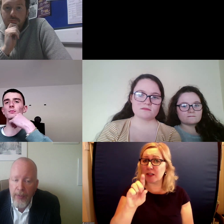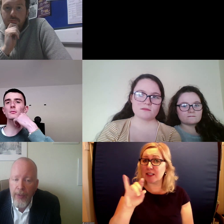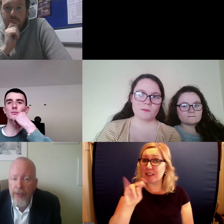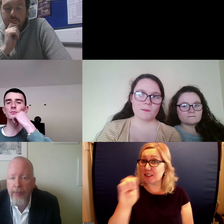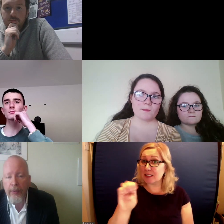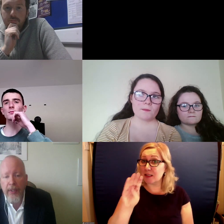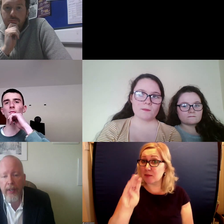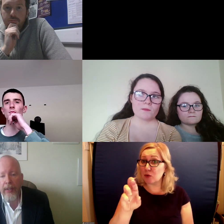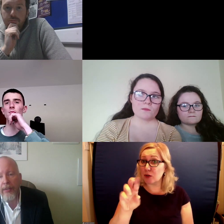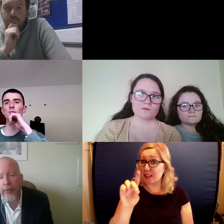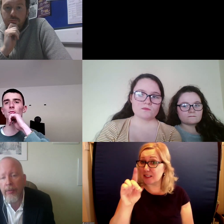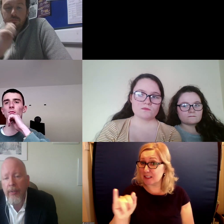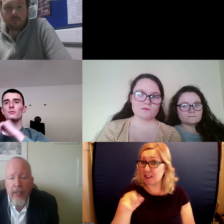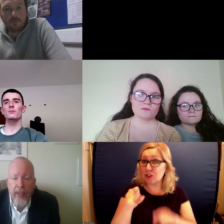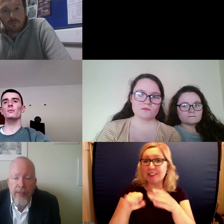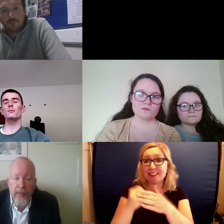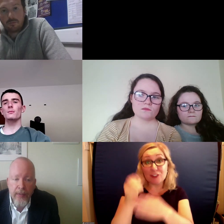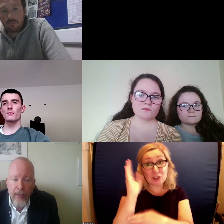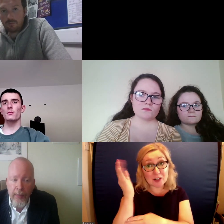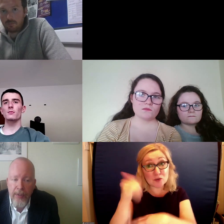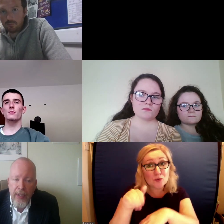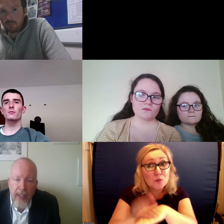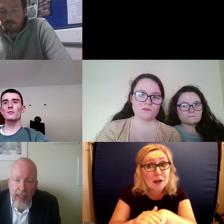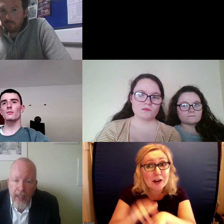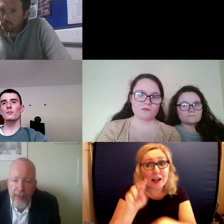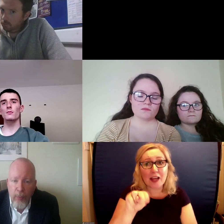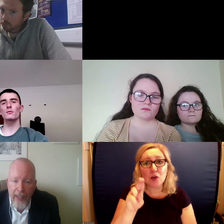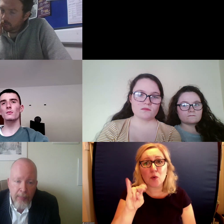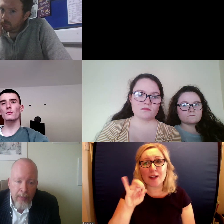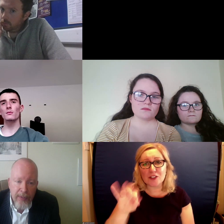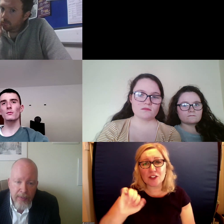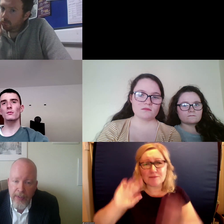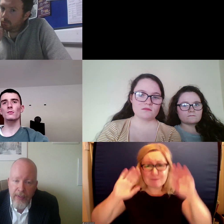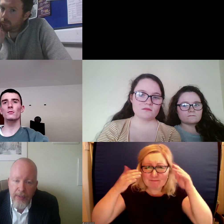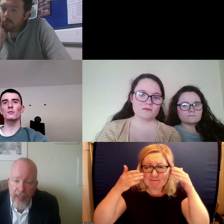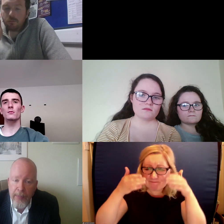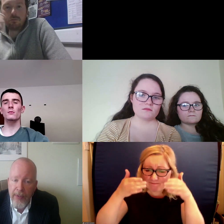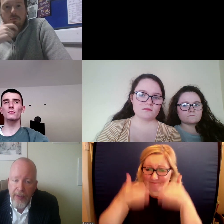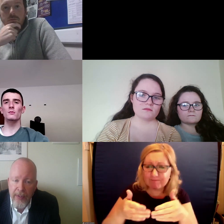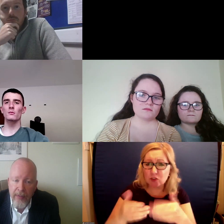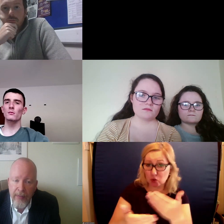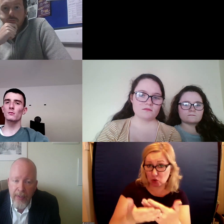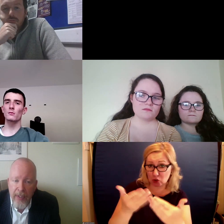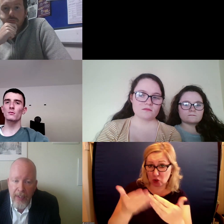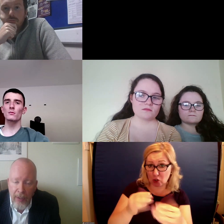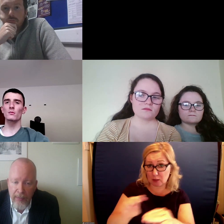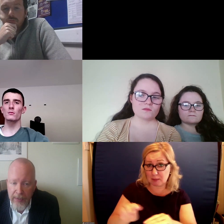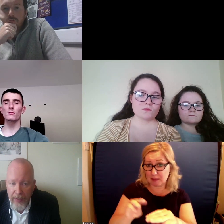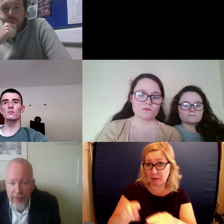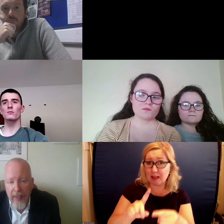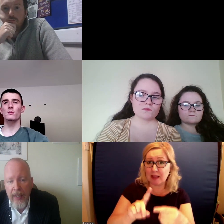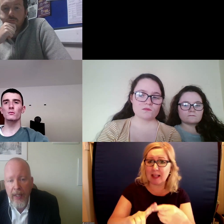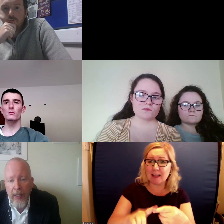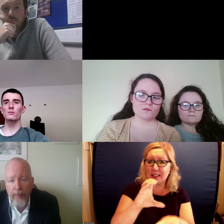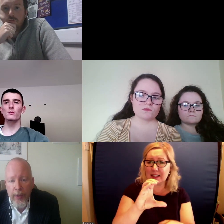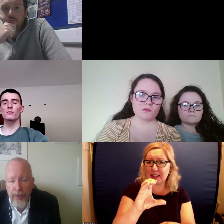Much of her work is focused on youth and civic development. She's widely published and seen as an expert in all of these